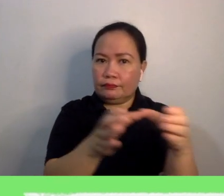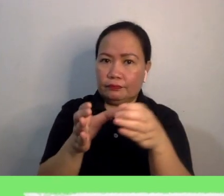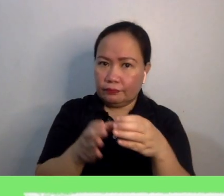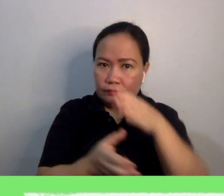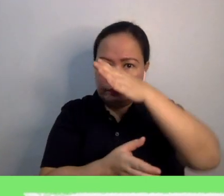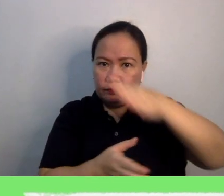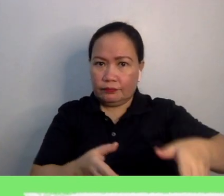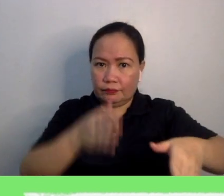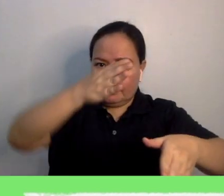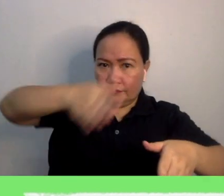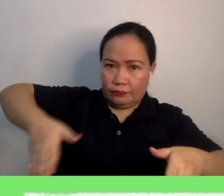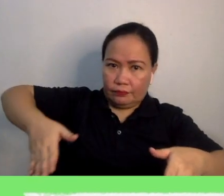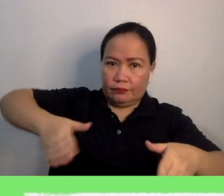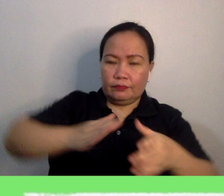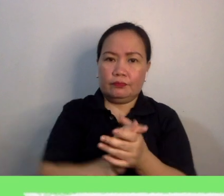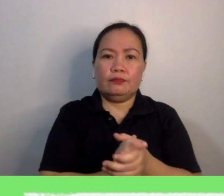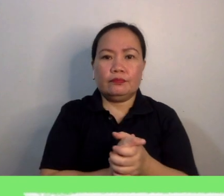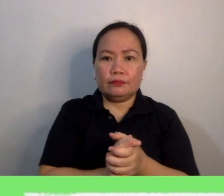common side.